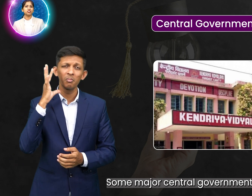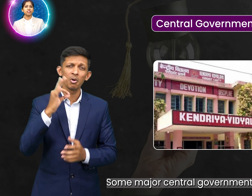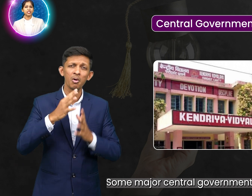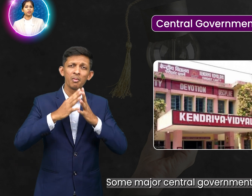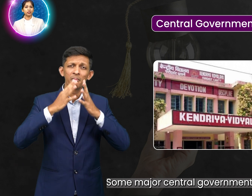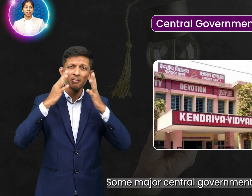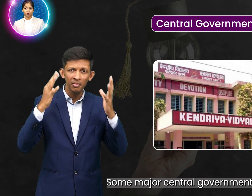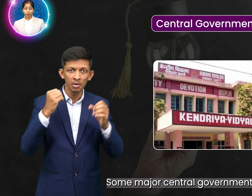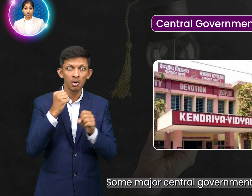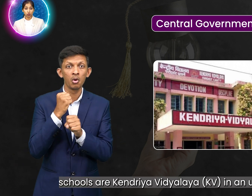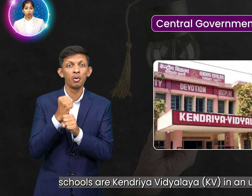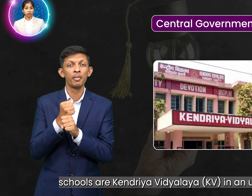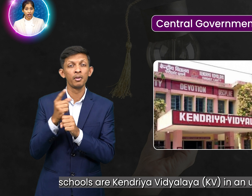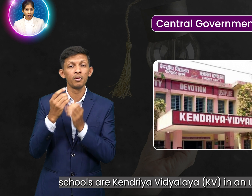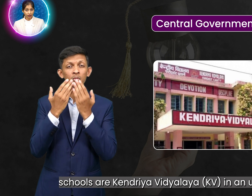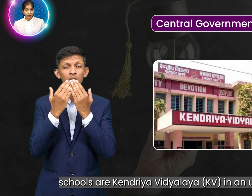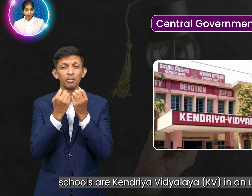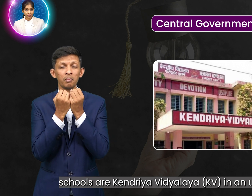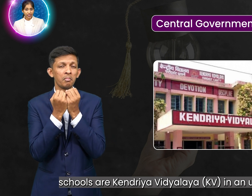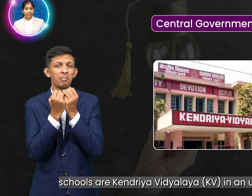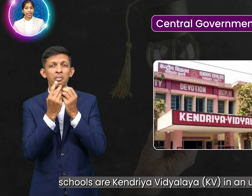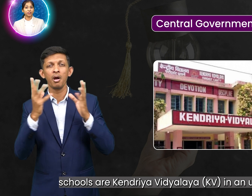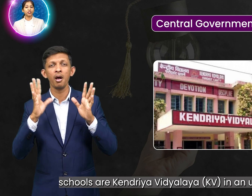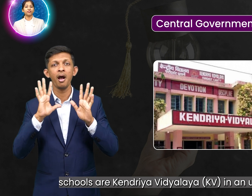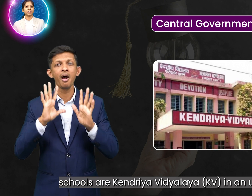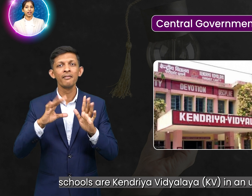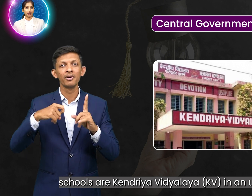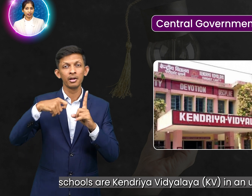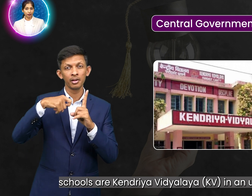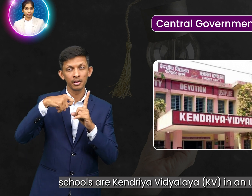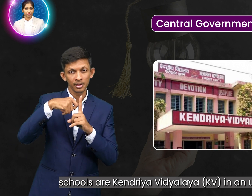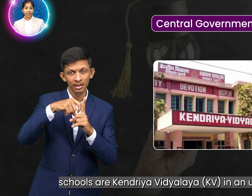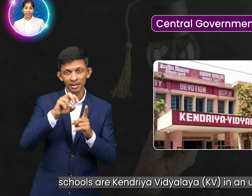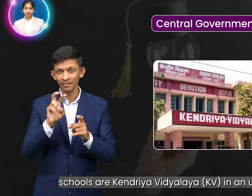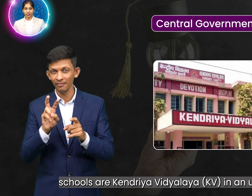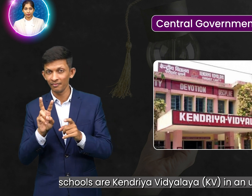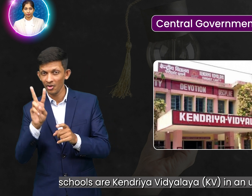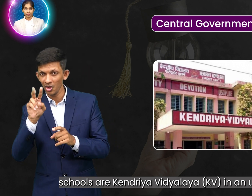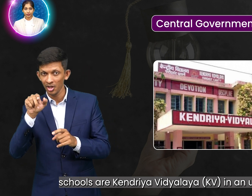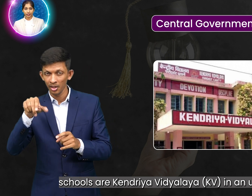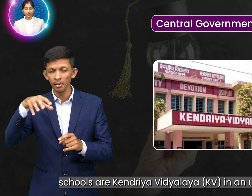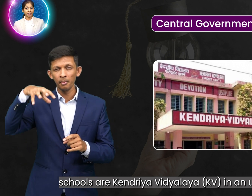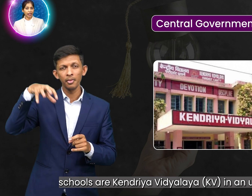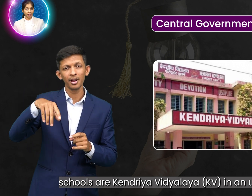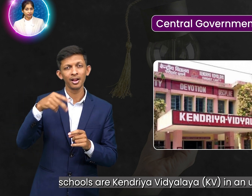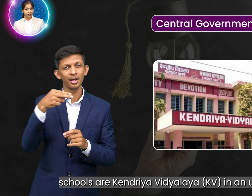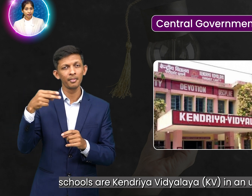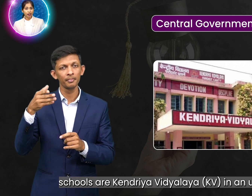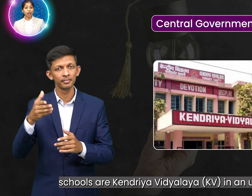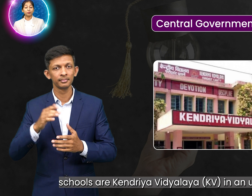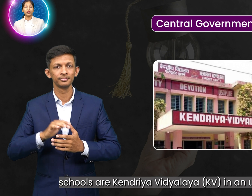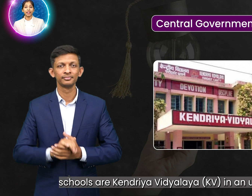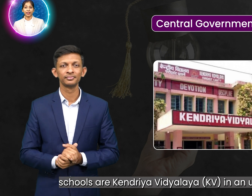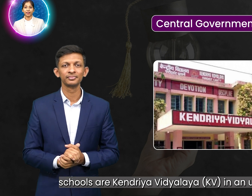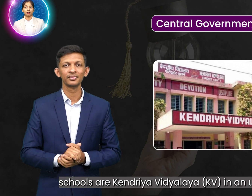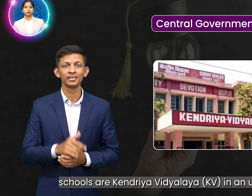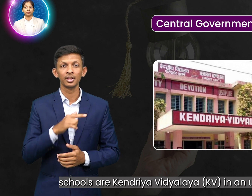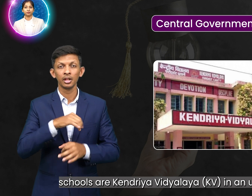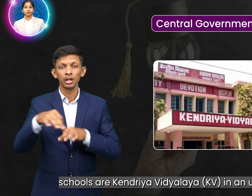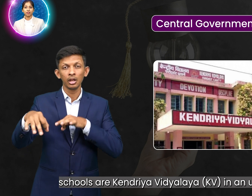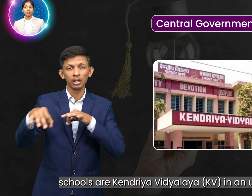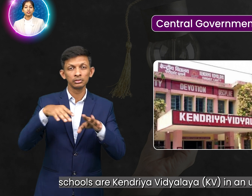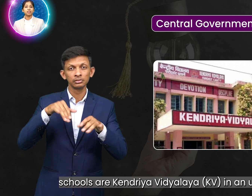Some major central government schools are Kendriya Vidyalaya, KV, in an urban